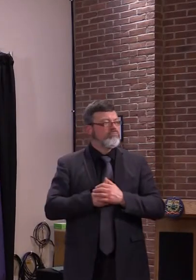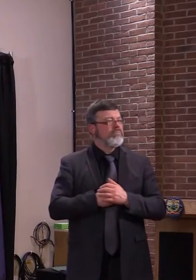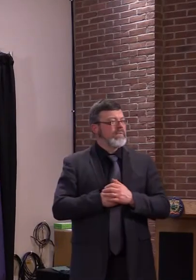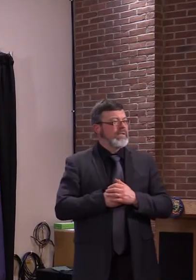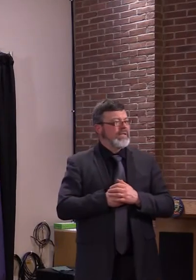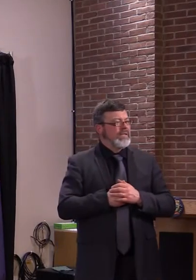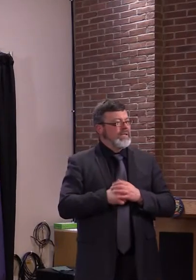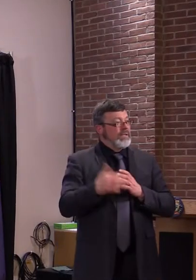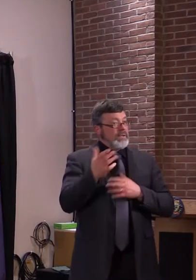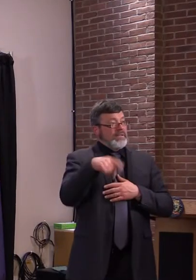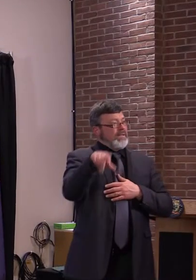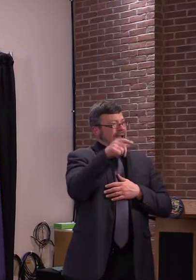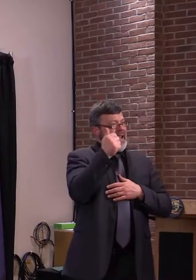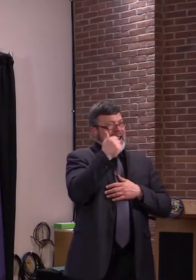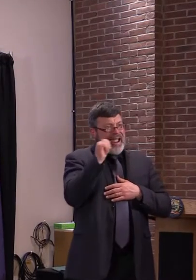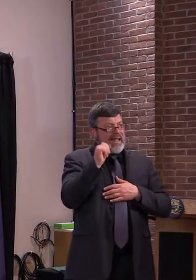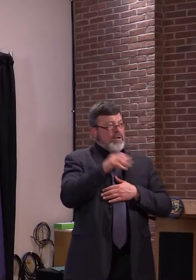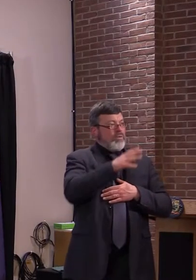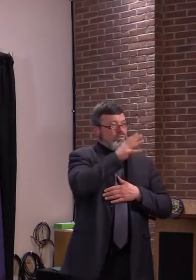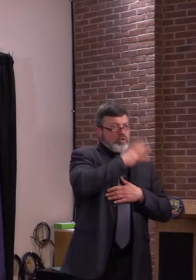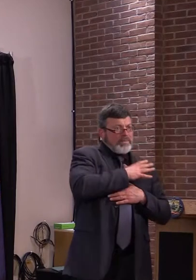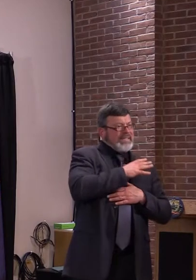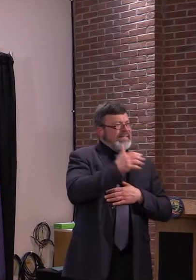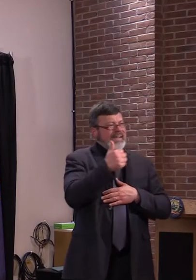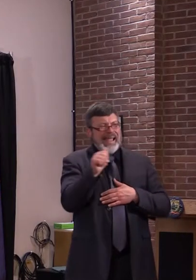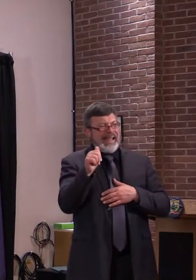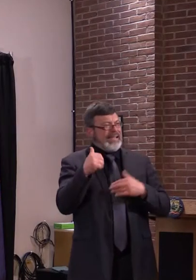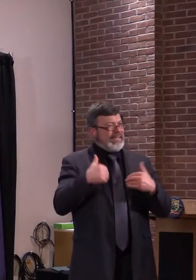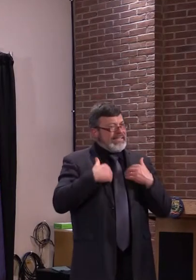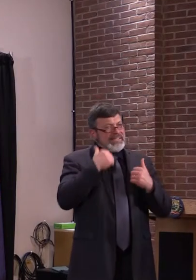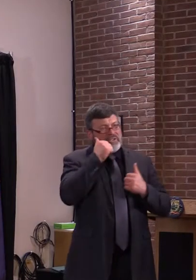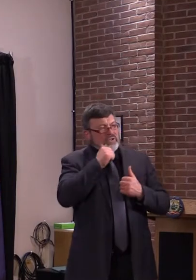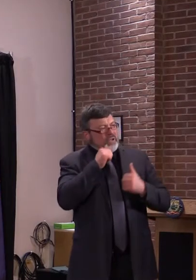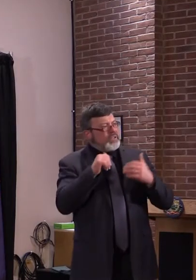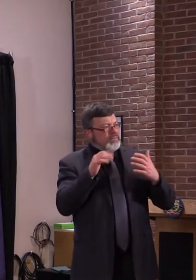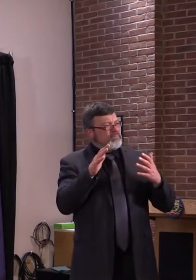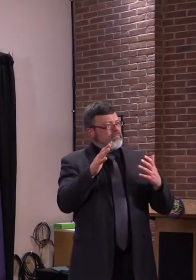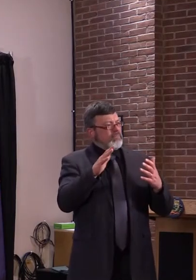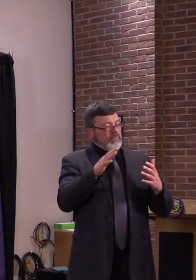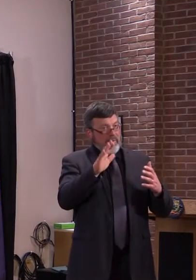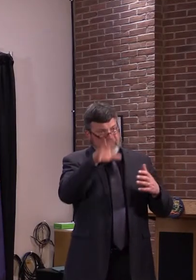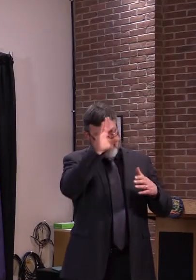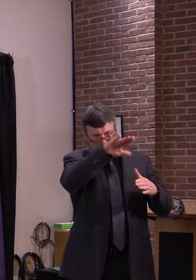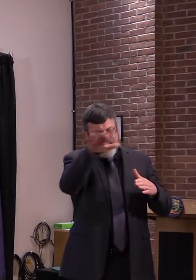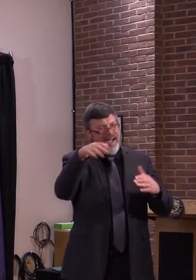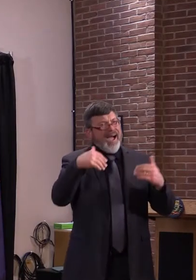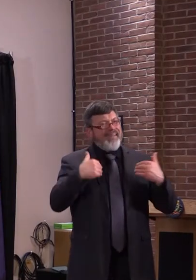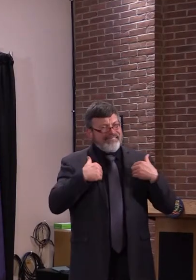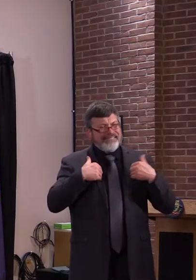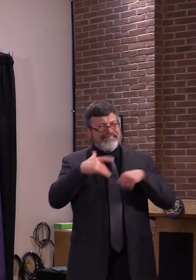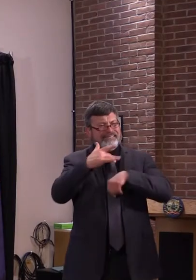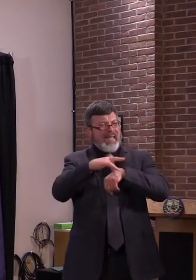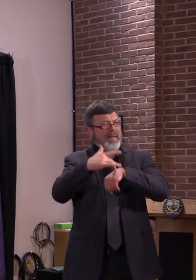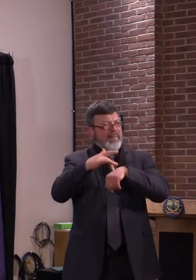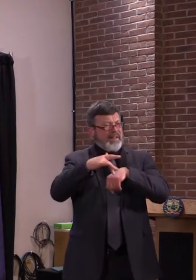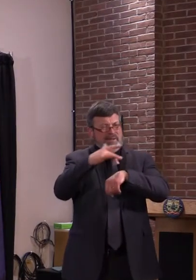crisis know that help is available. Text VT to